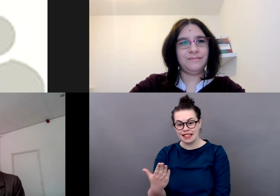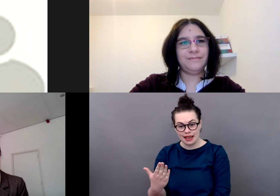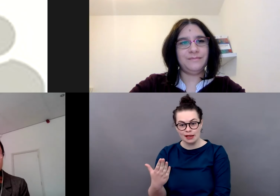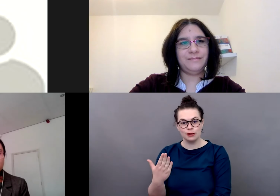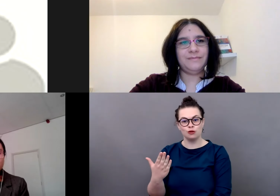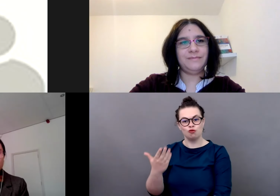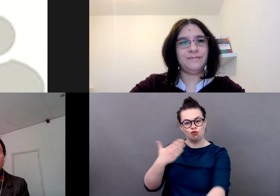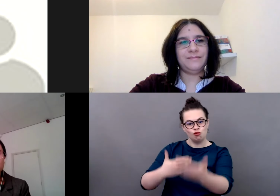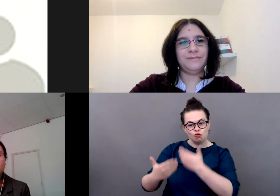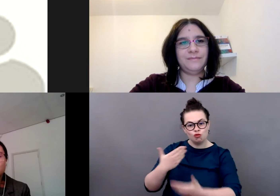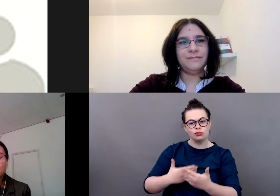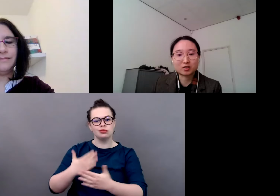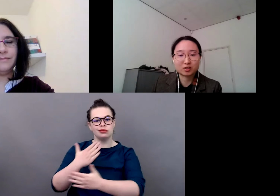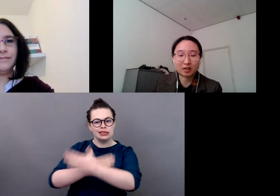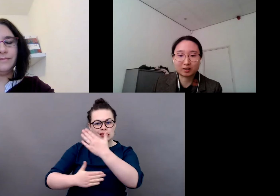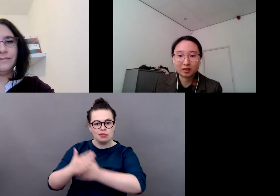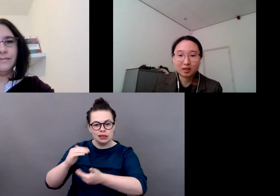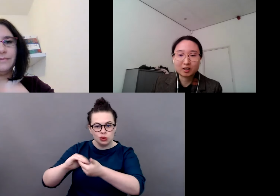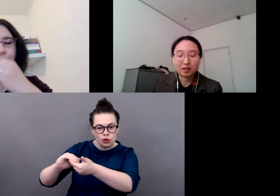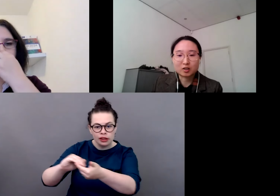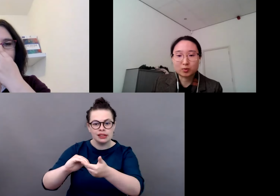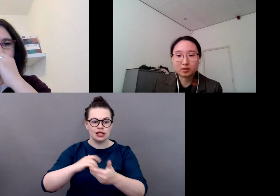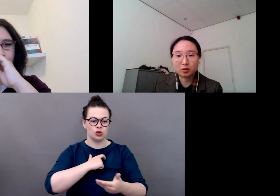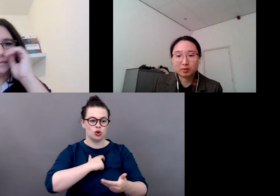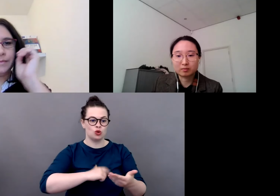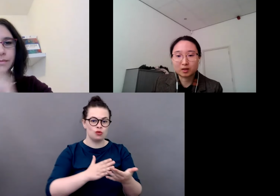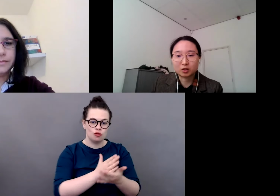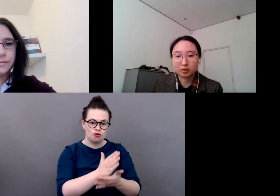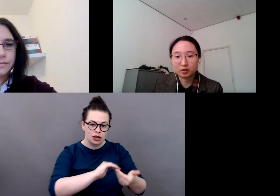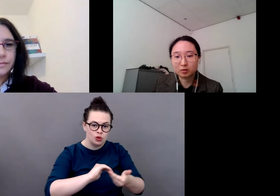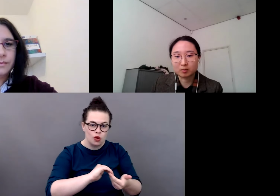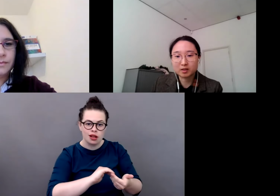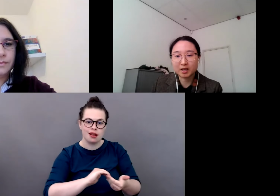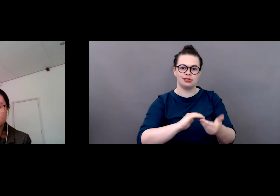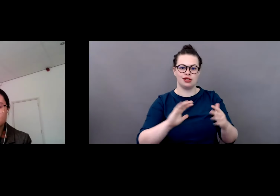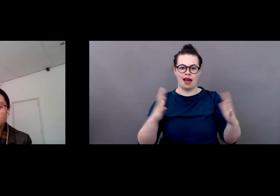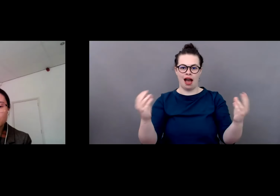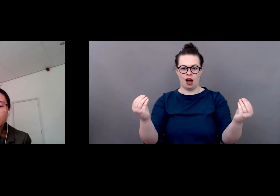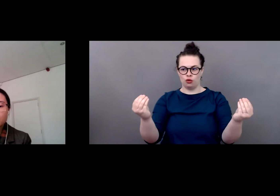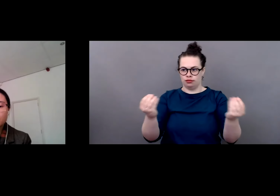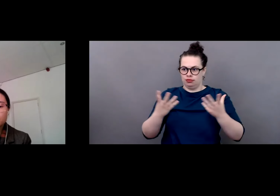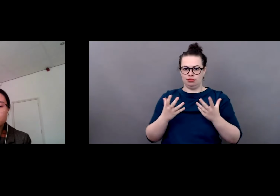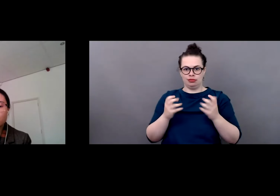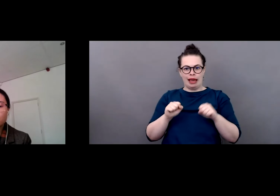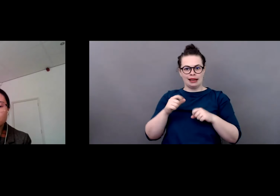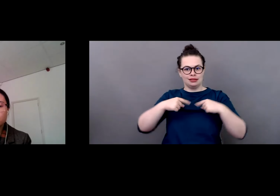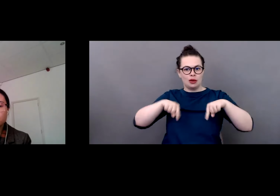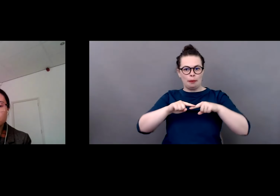disability organizations and human rights organizations in engaging with UN human rights mechanisms.